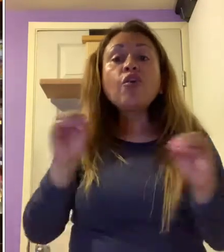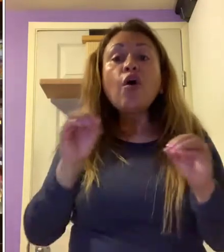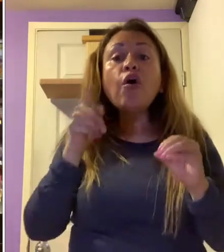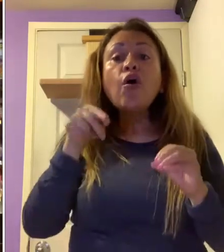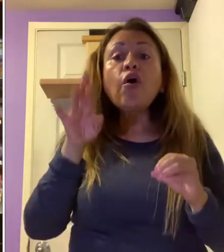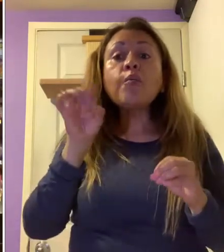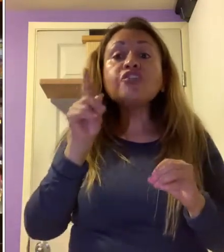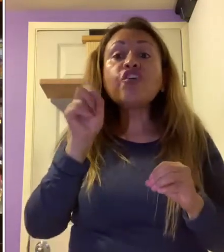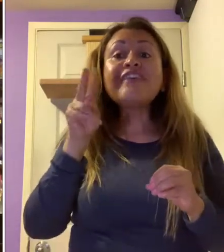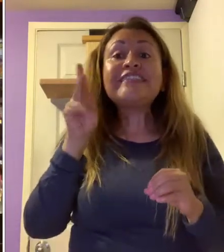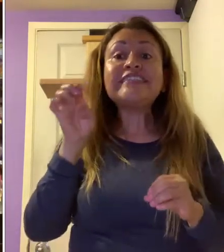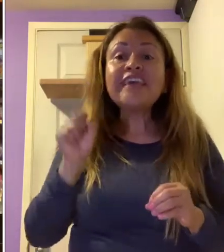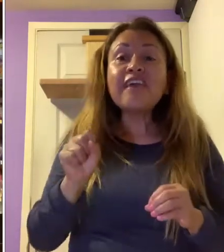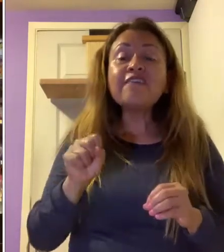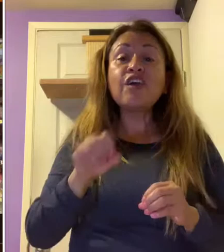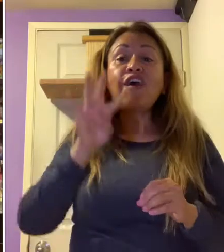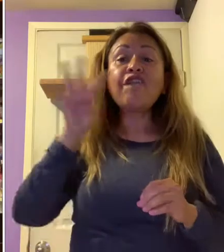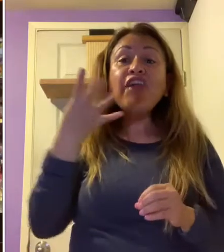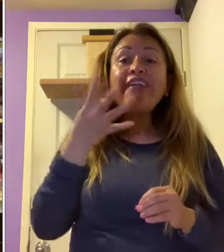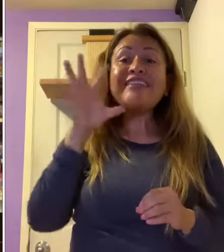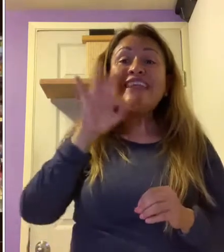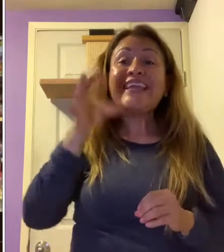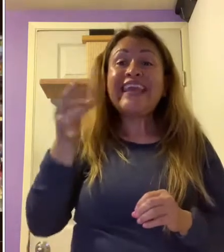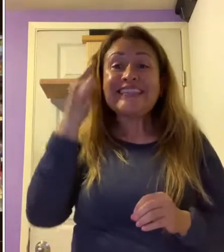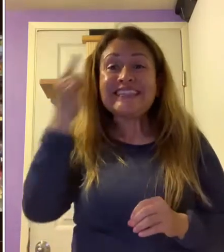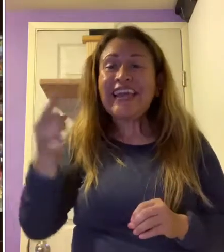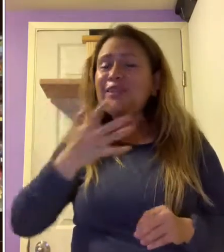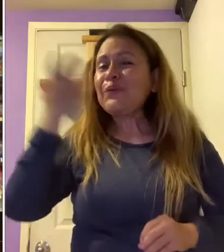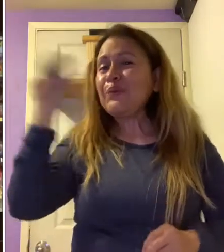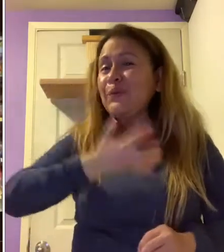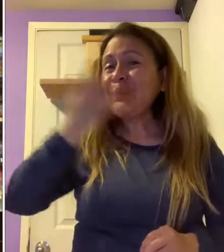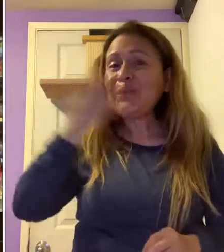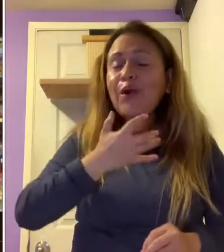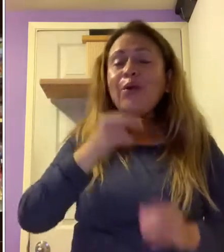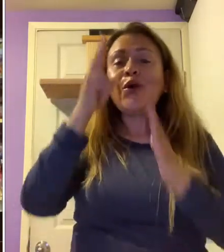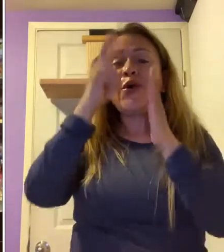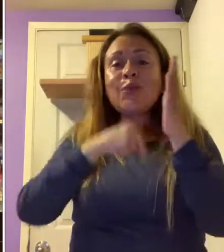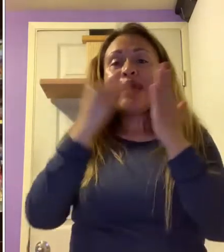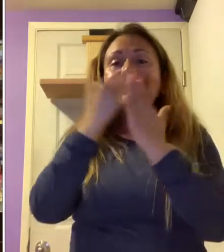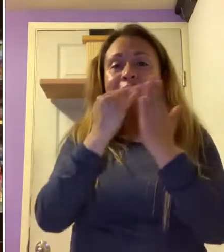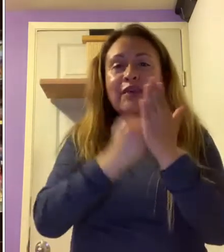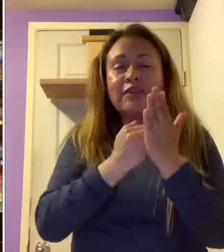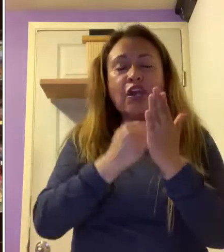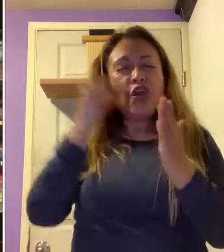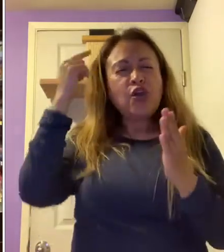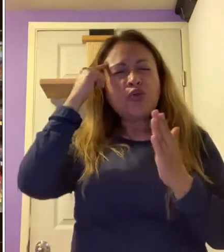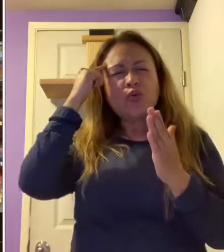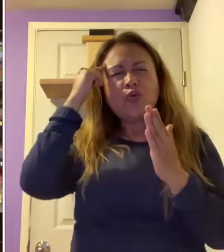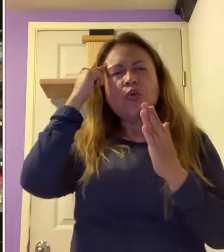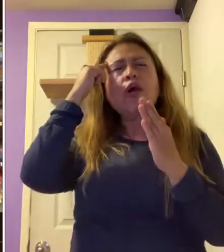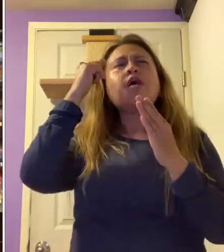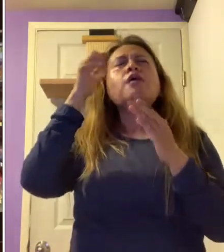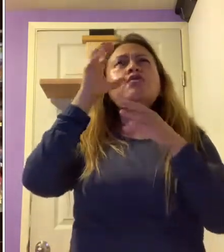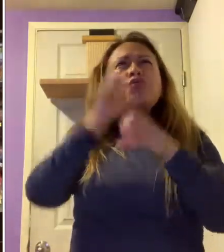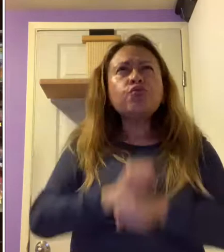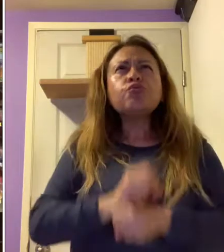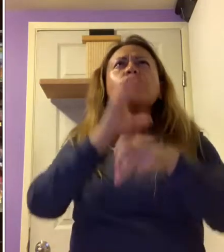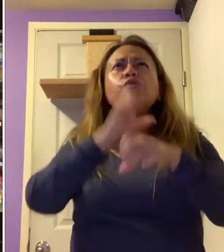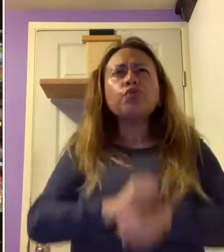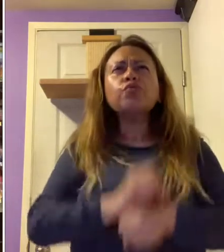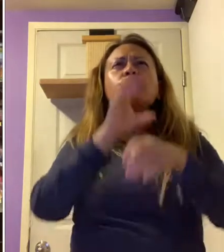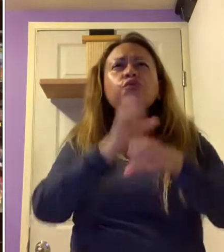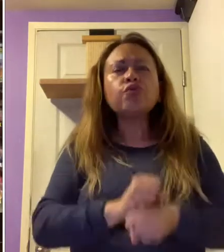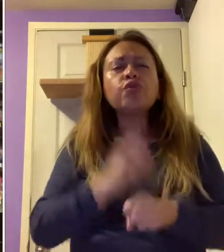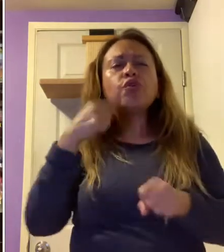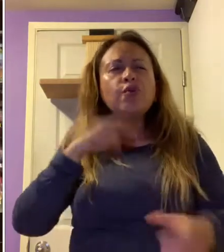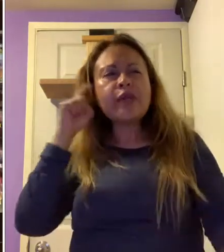filler in here. Holy cow, so $4.98? I did not expect that, you guys. Once again, just read the ingredients. Once you learn to train your brain, you're